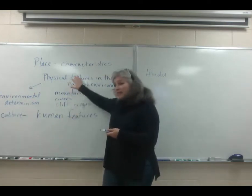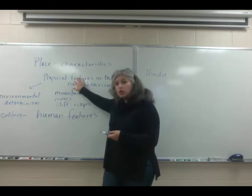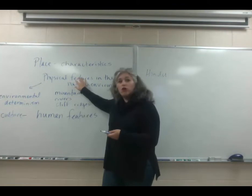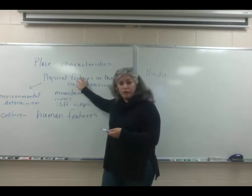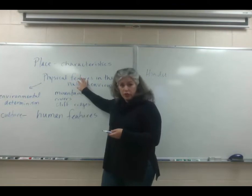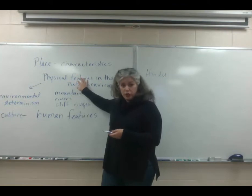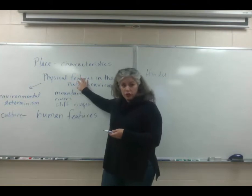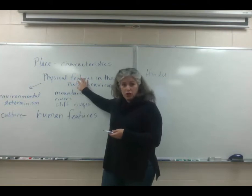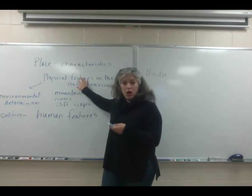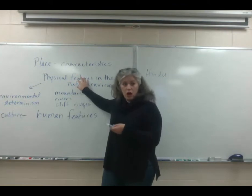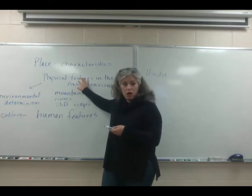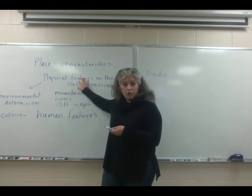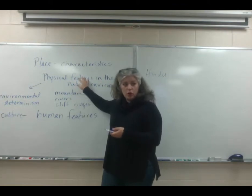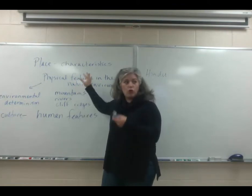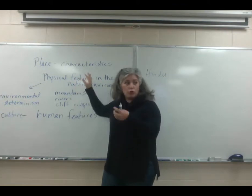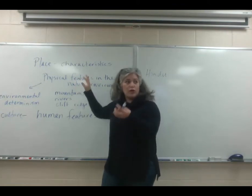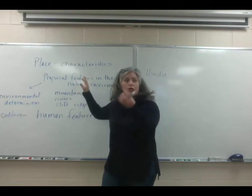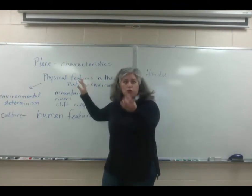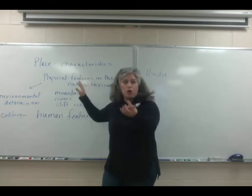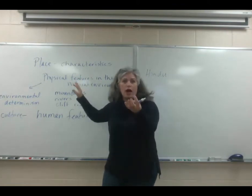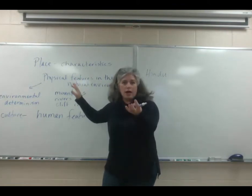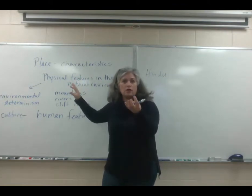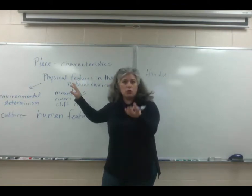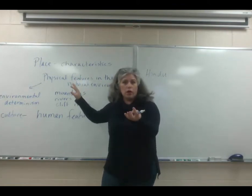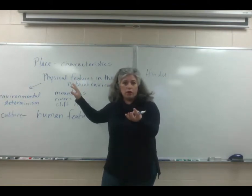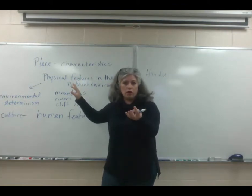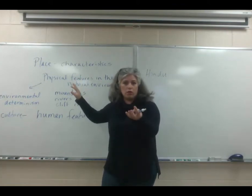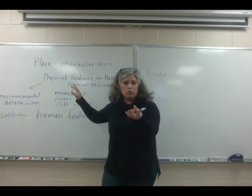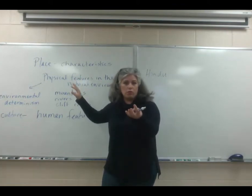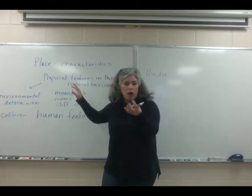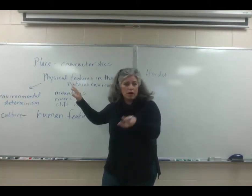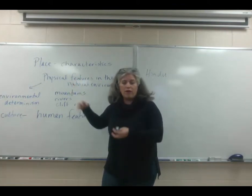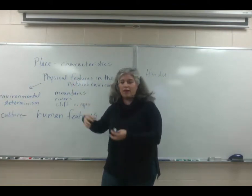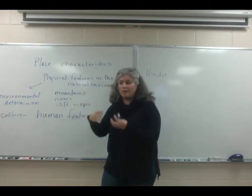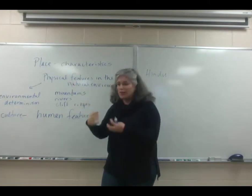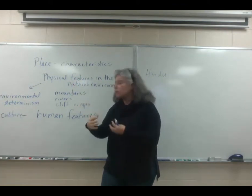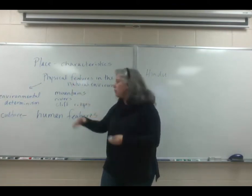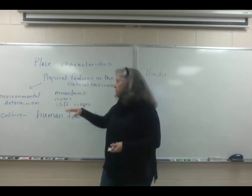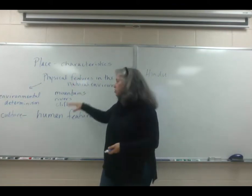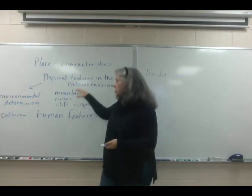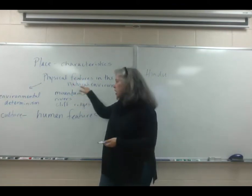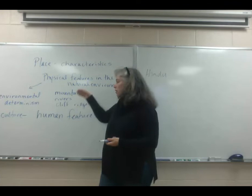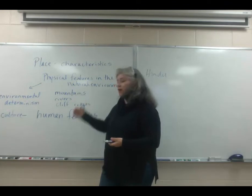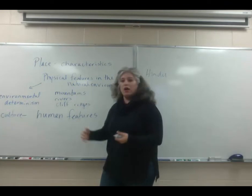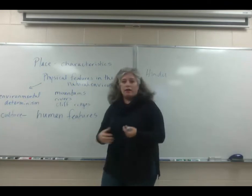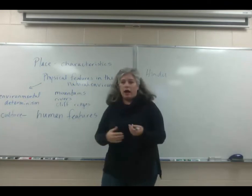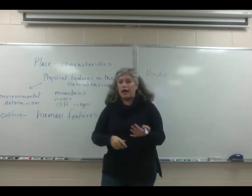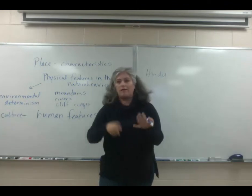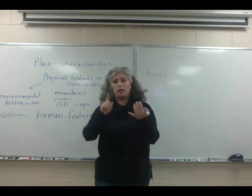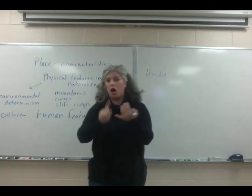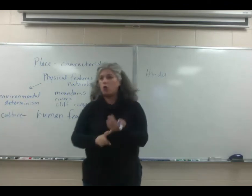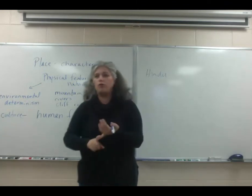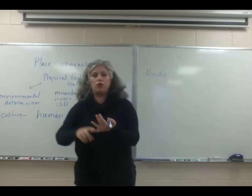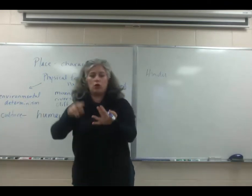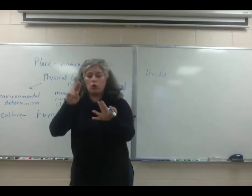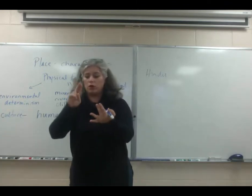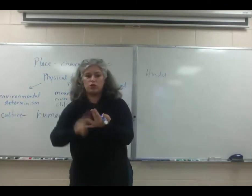physical feature of really dry soil. Modify the physical feature of not having an aquifer or a